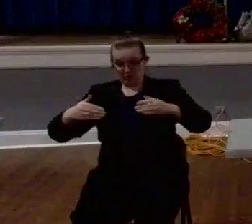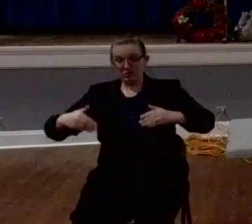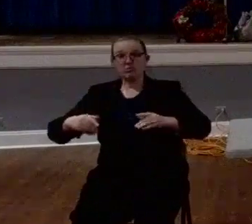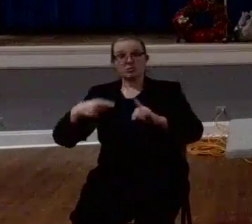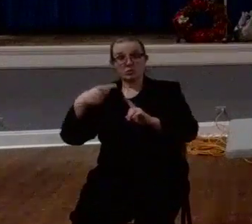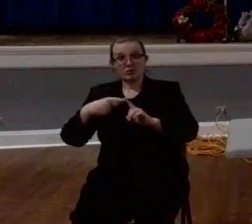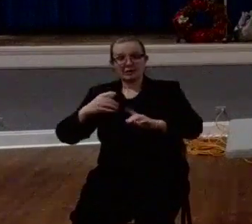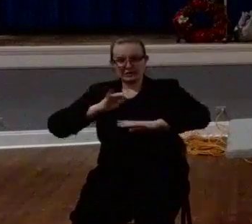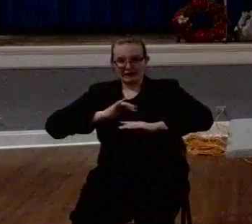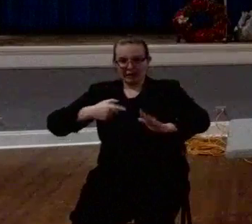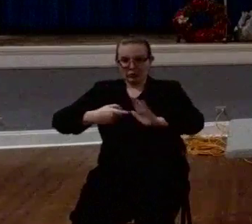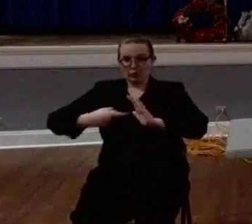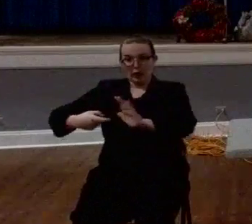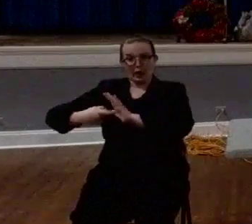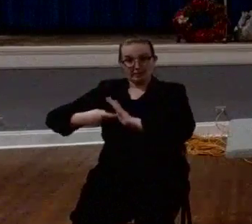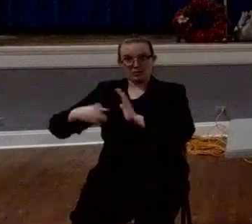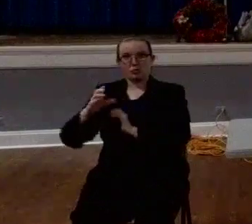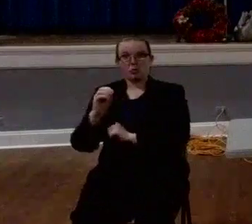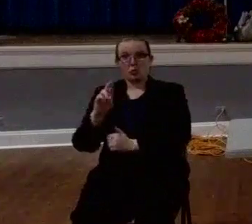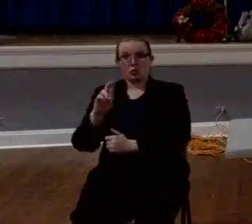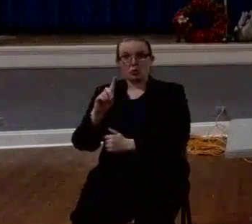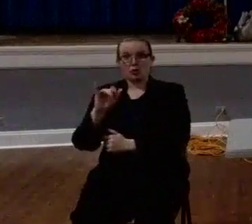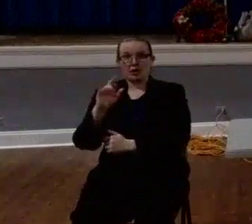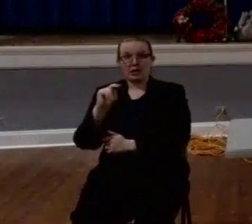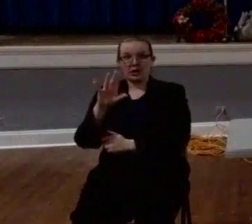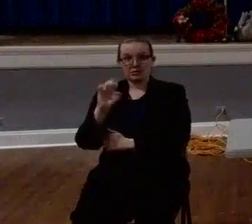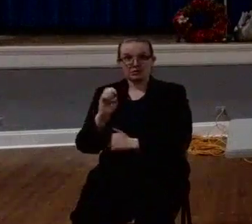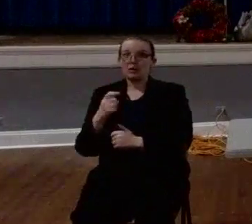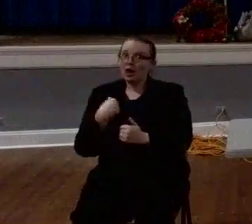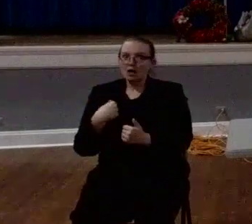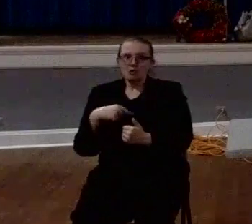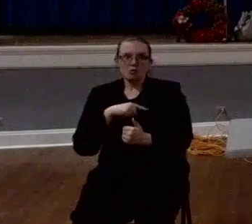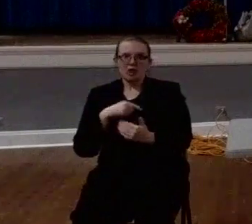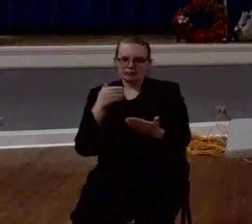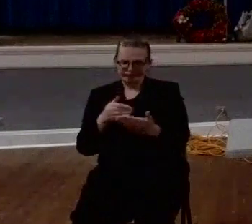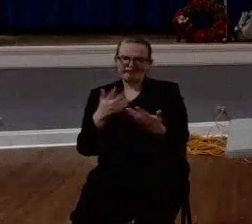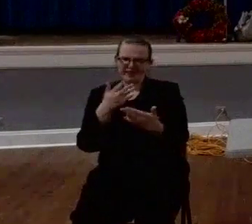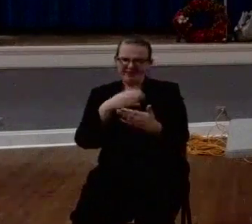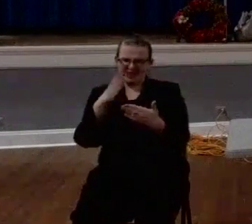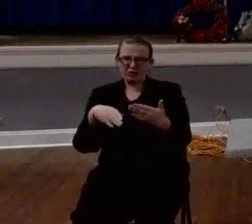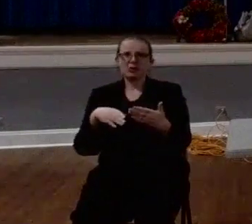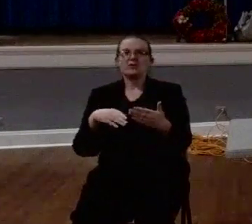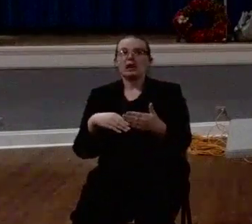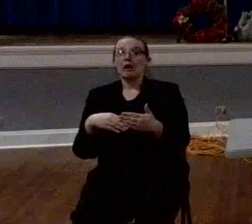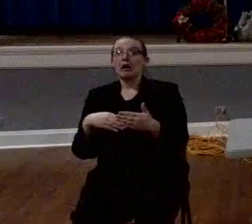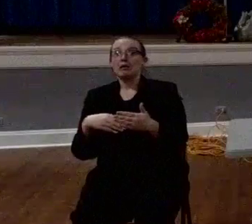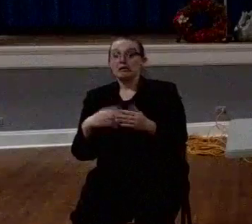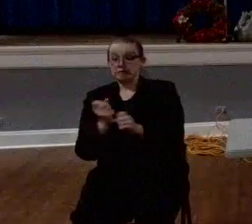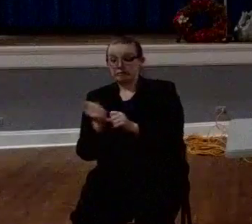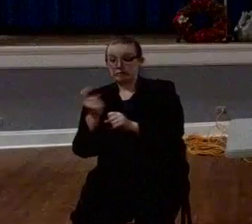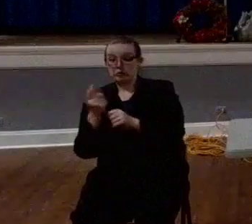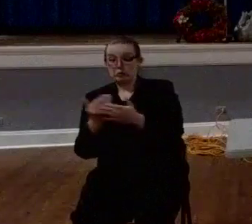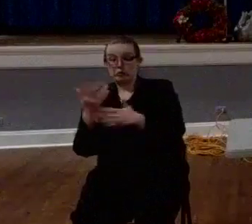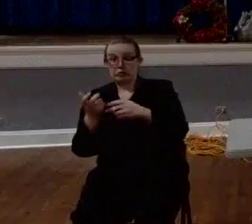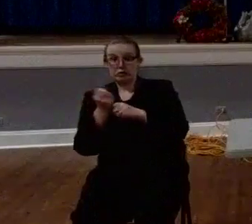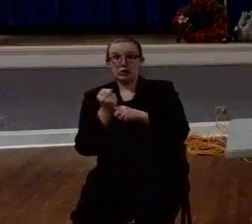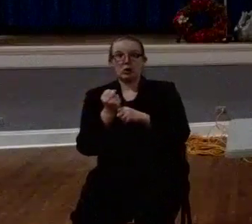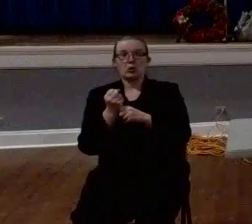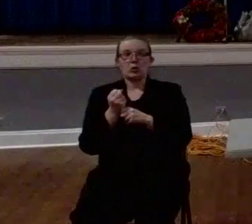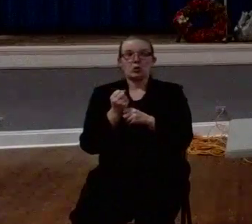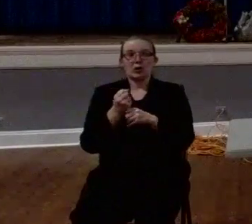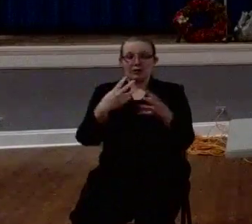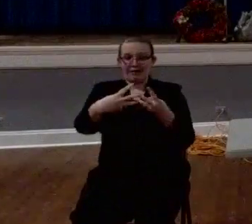the requirements set out by the ordinance, and we're well on our way to do that. When we come back in the new year, looking at removing